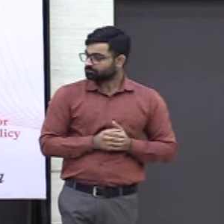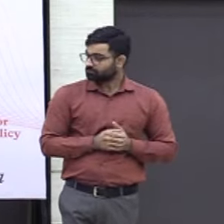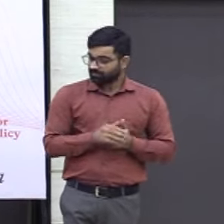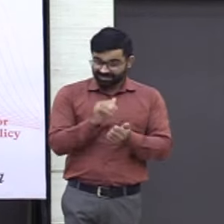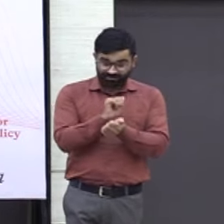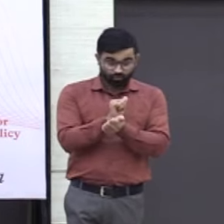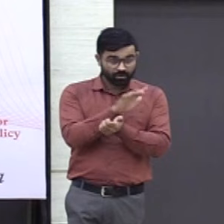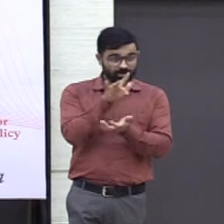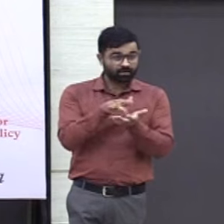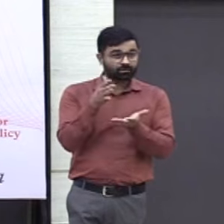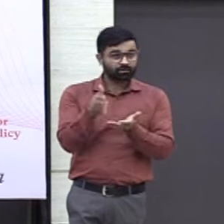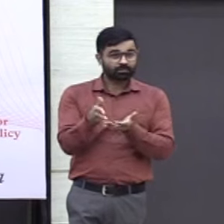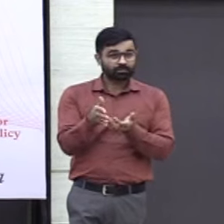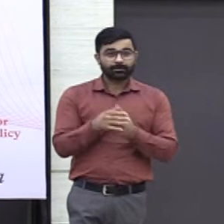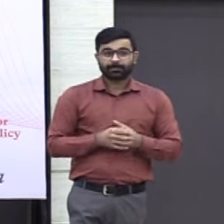Police station.